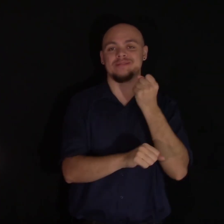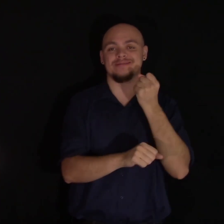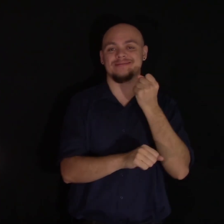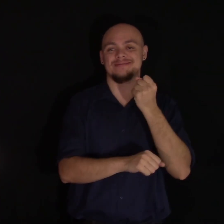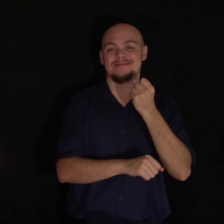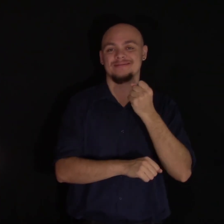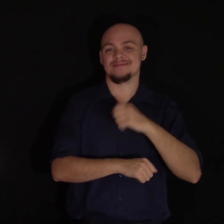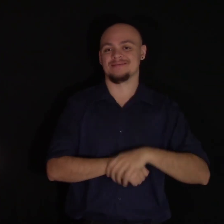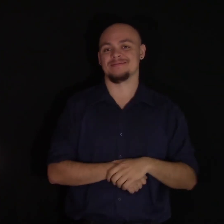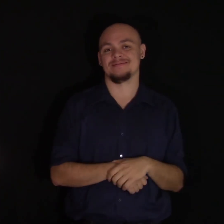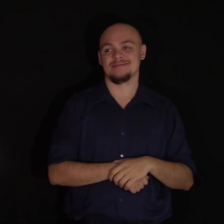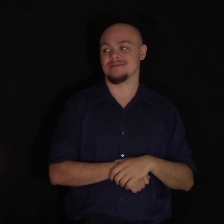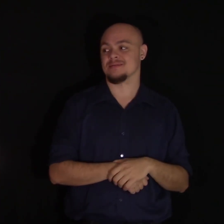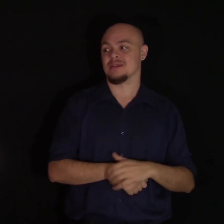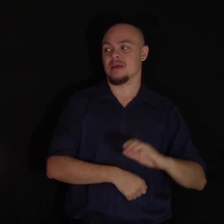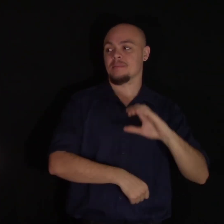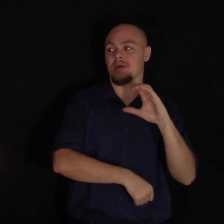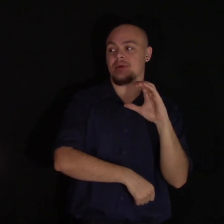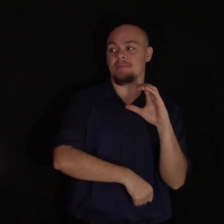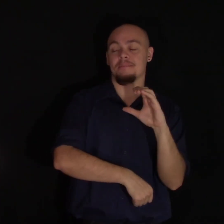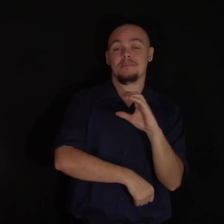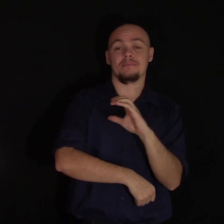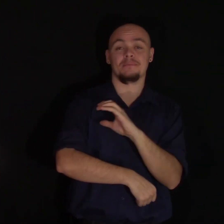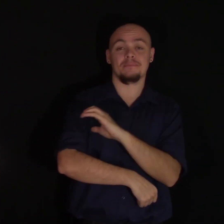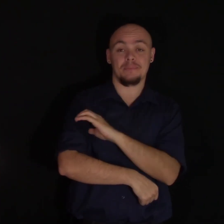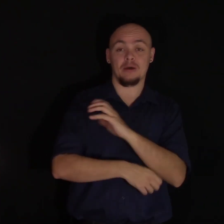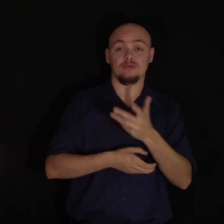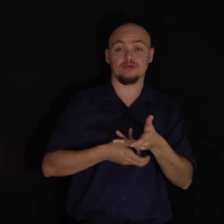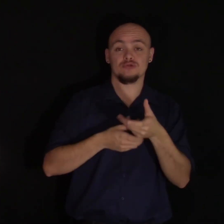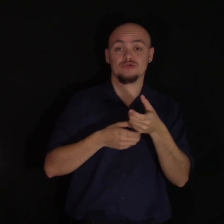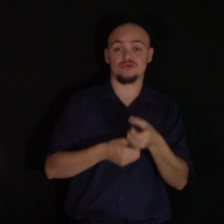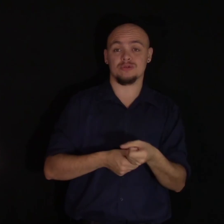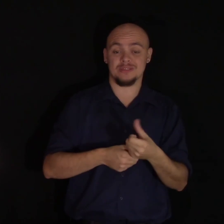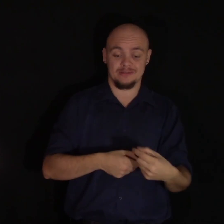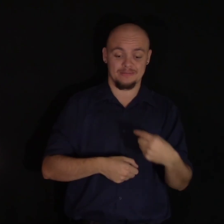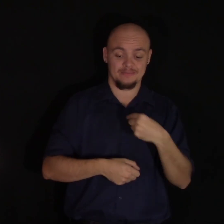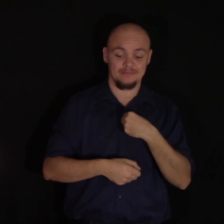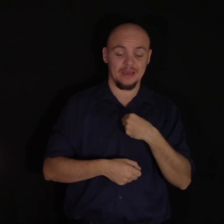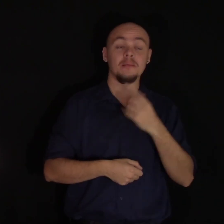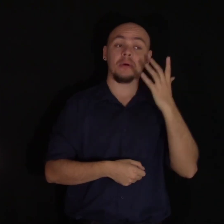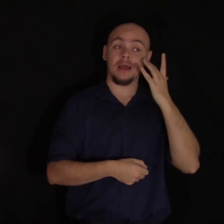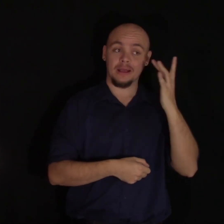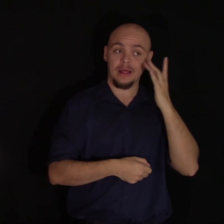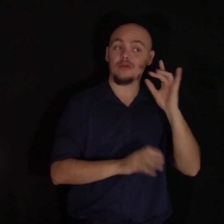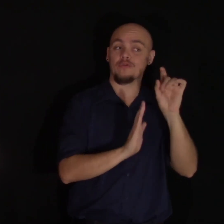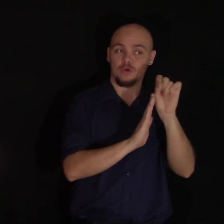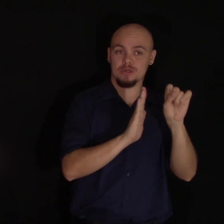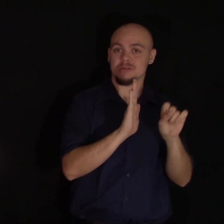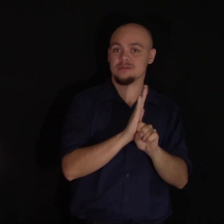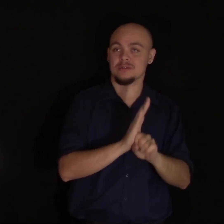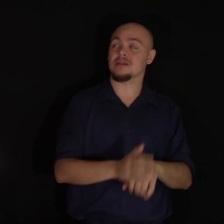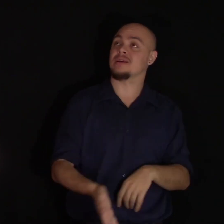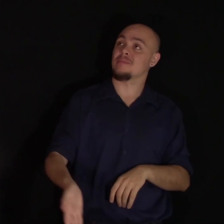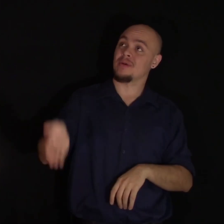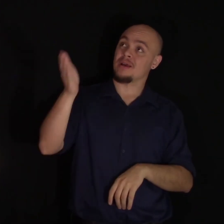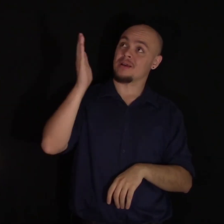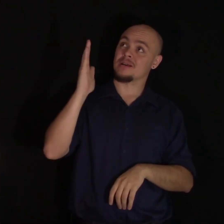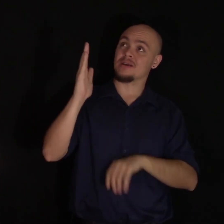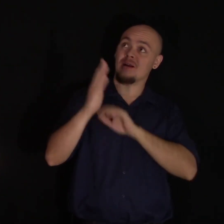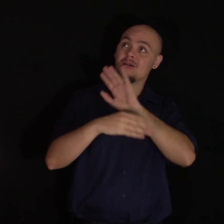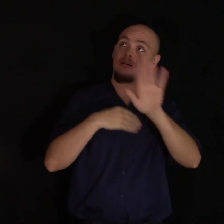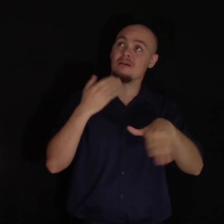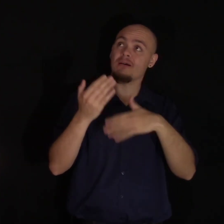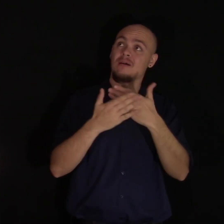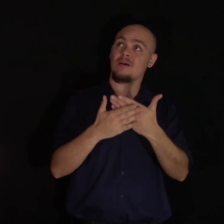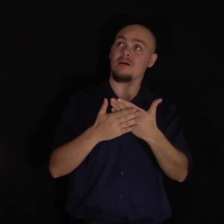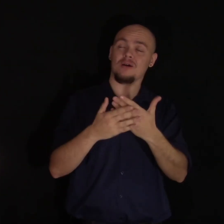By the power vested in me, by the state of California, and by God Almighty, I now